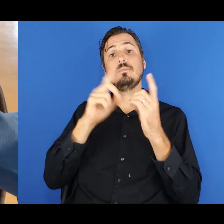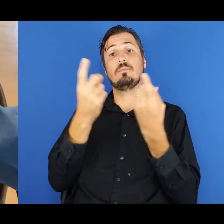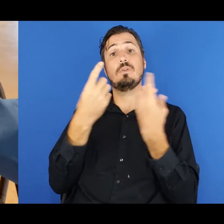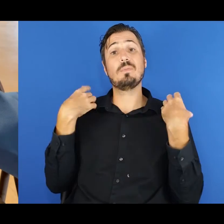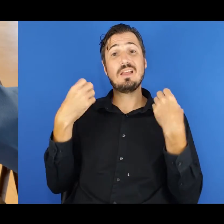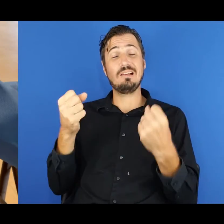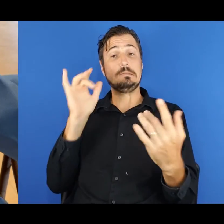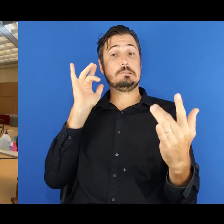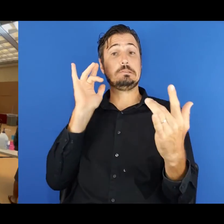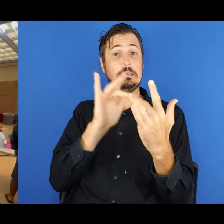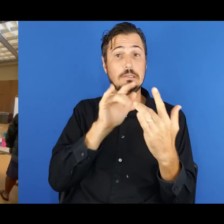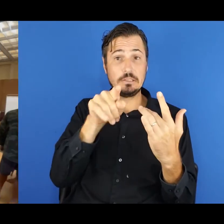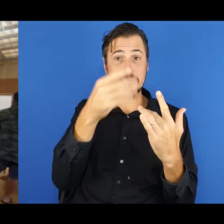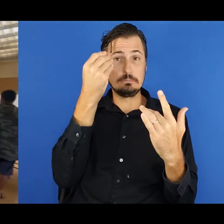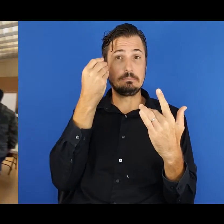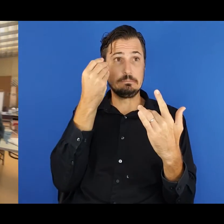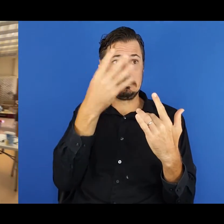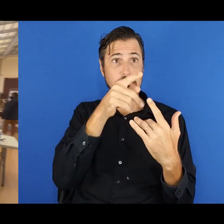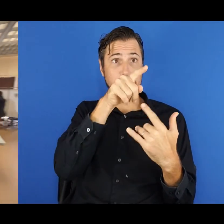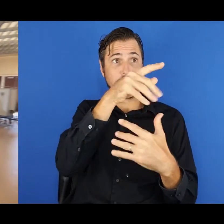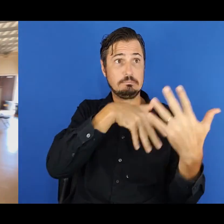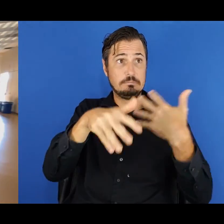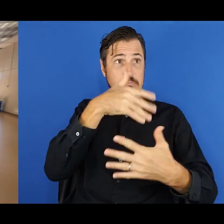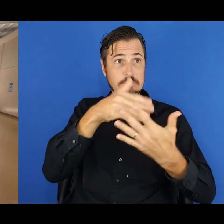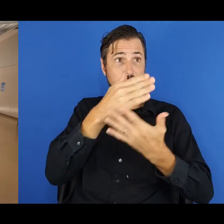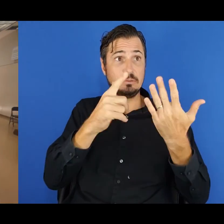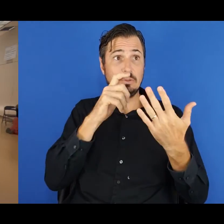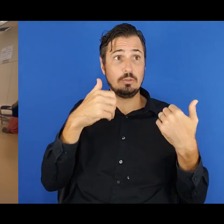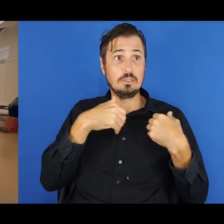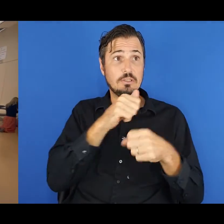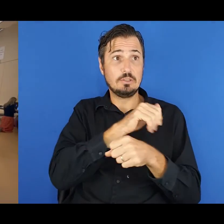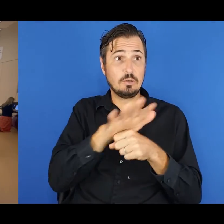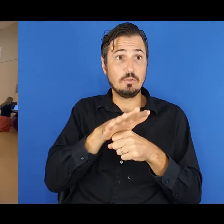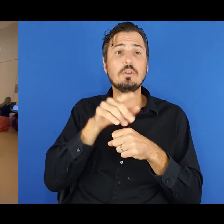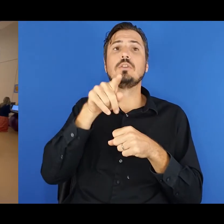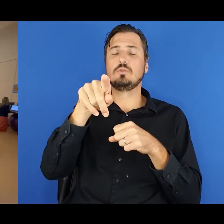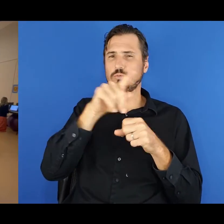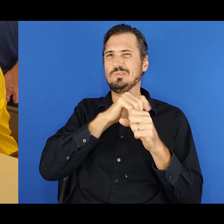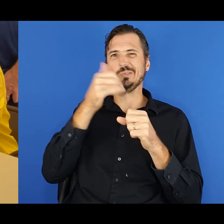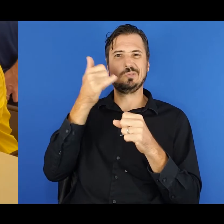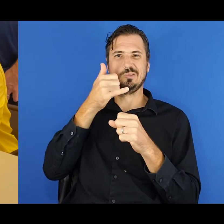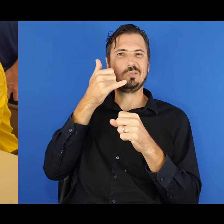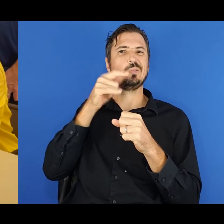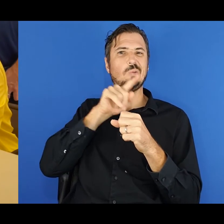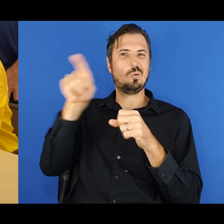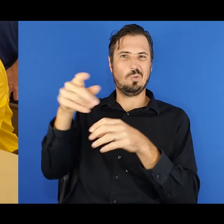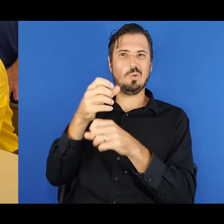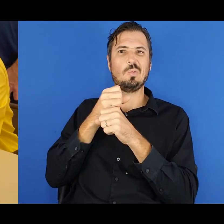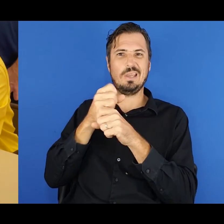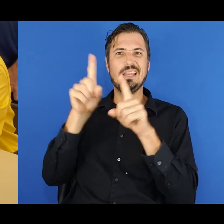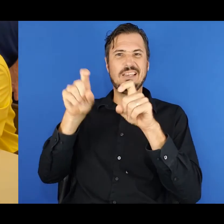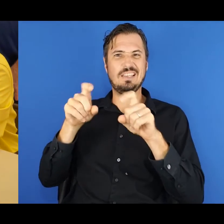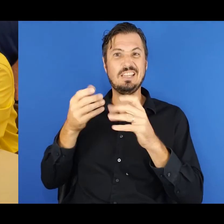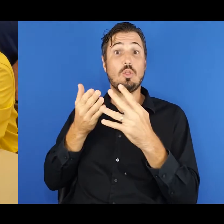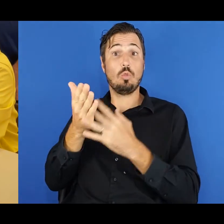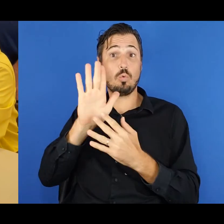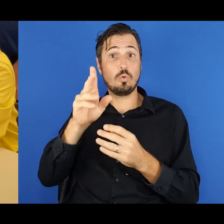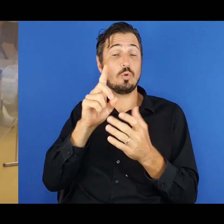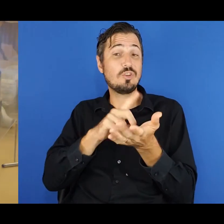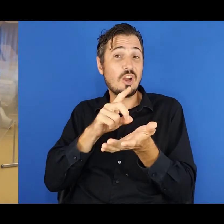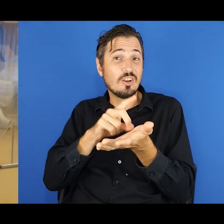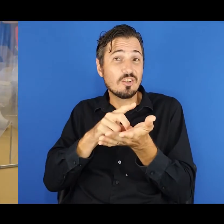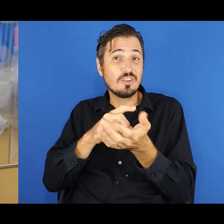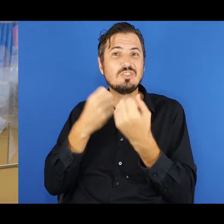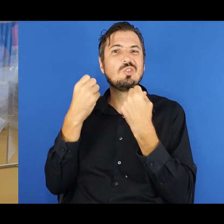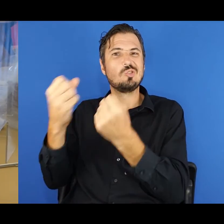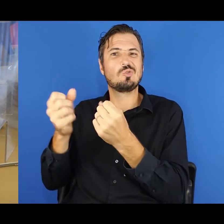by the Department of Health as a close contact of a positive case, you should be getting tested through your physician at a drive-through clinic. If